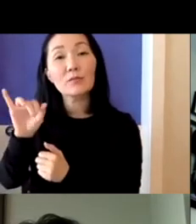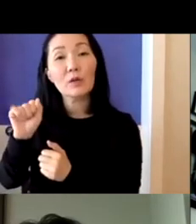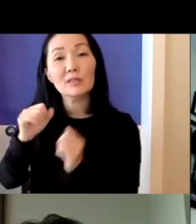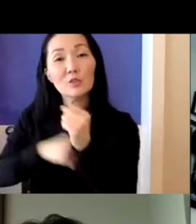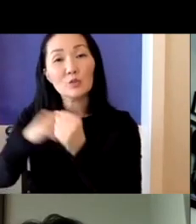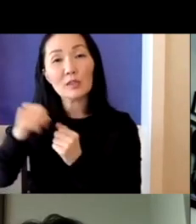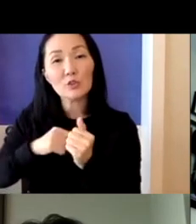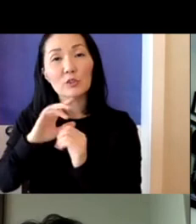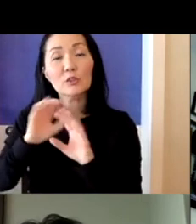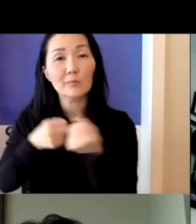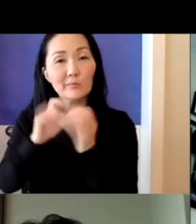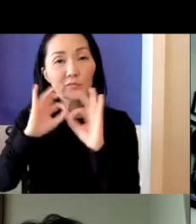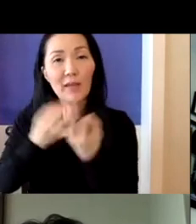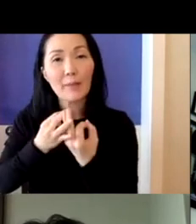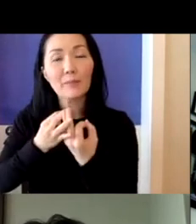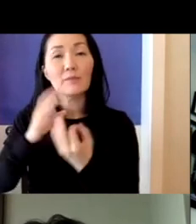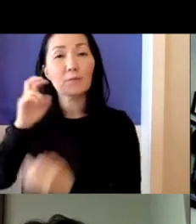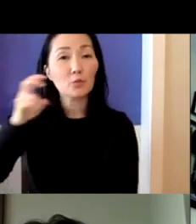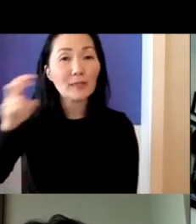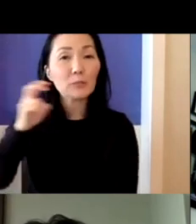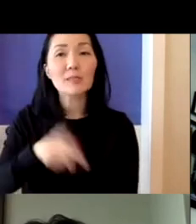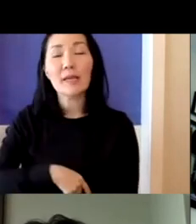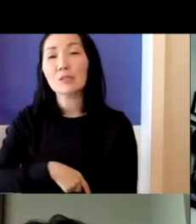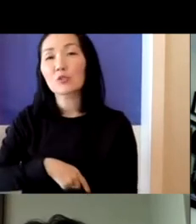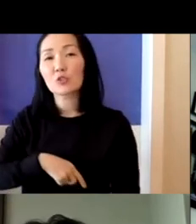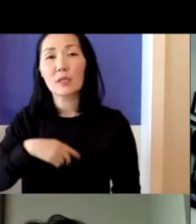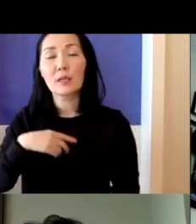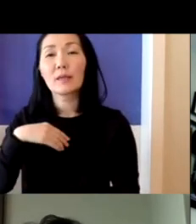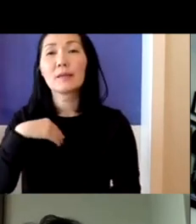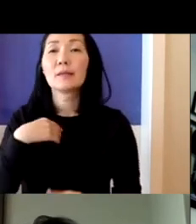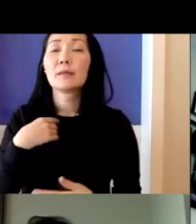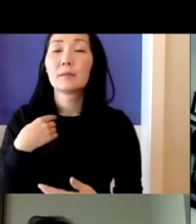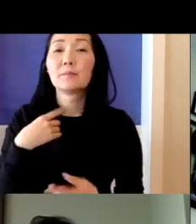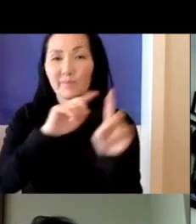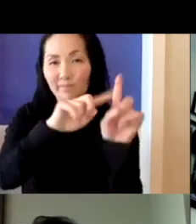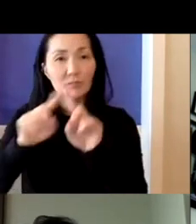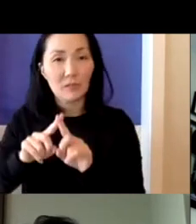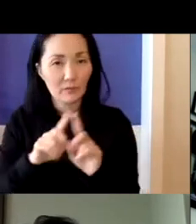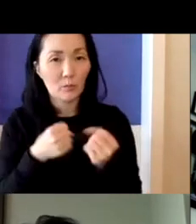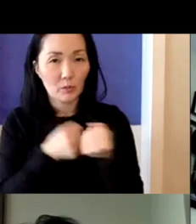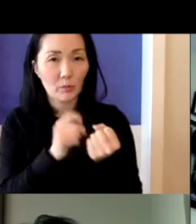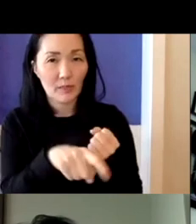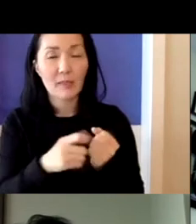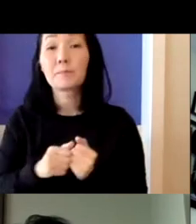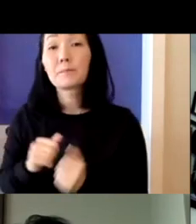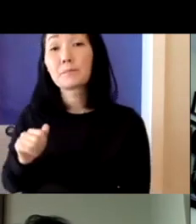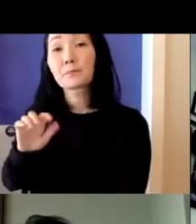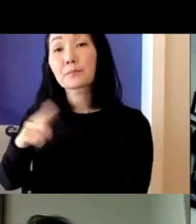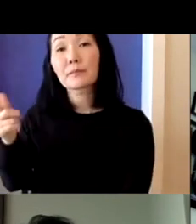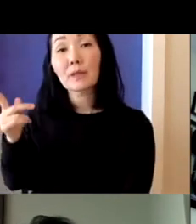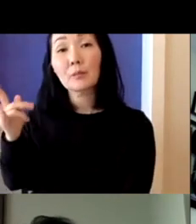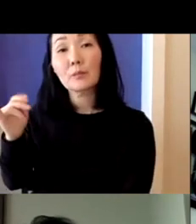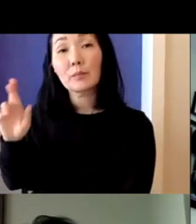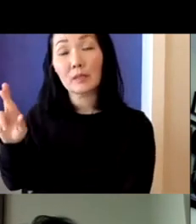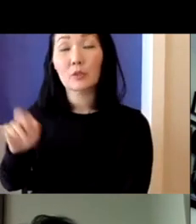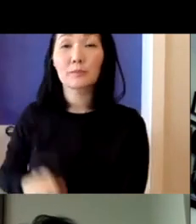One of the themes that's come up in several of the presentations, and I think there's been some of it in the chat as well,